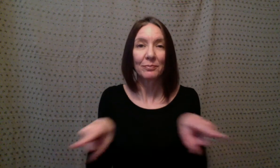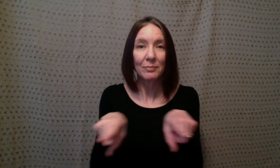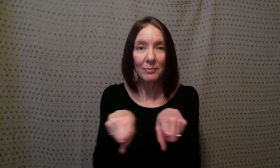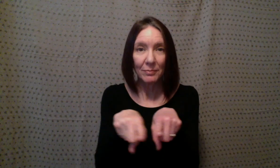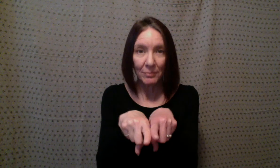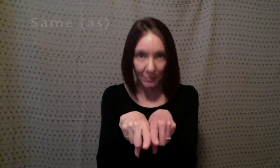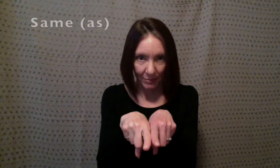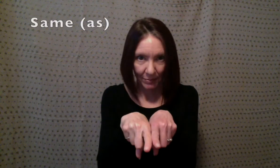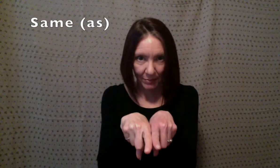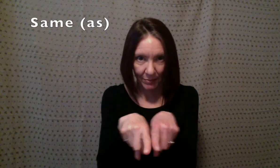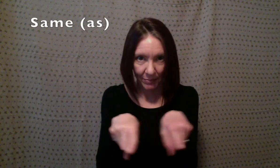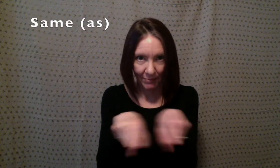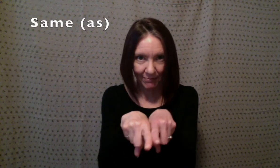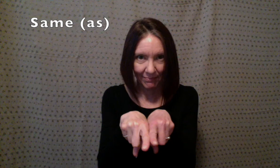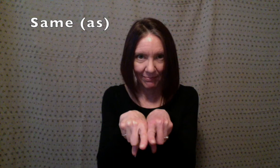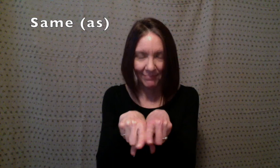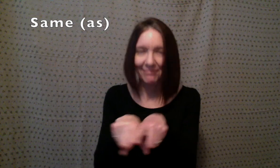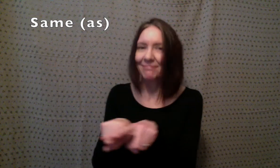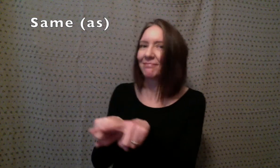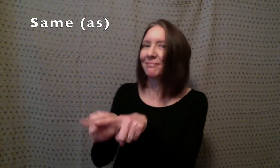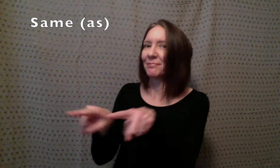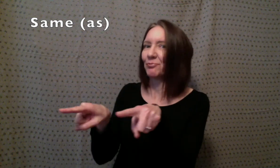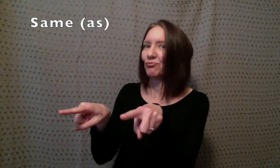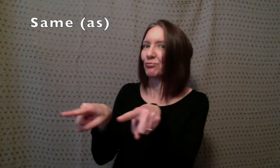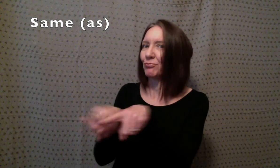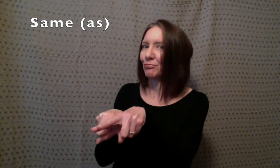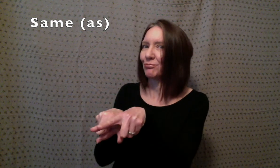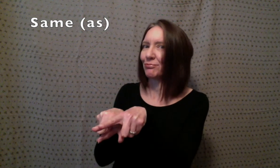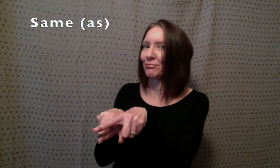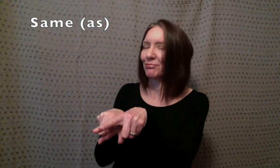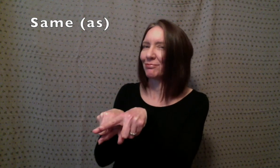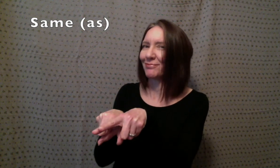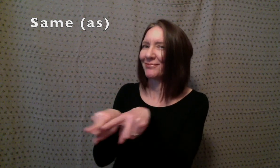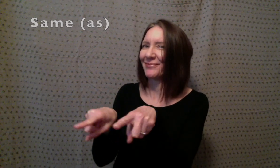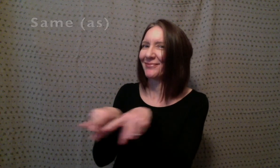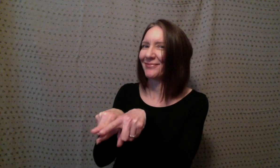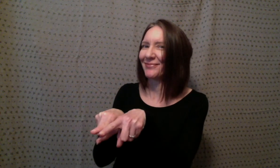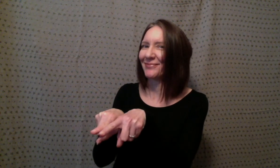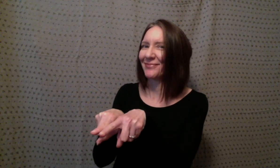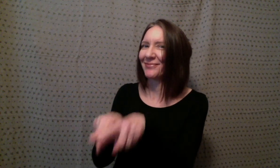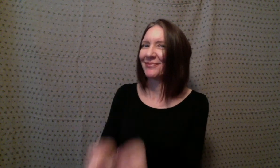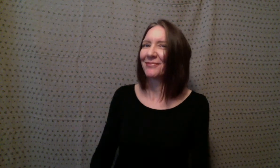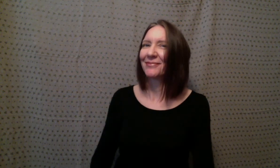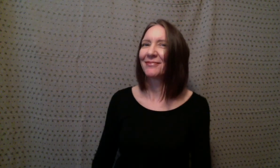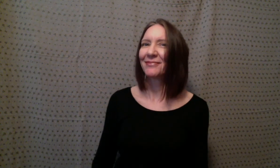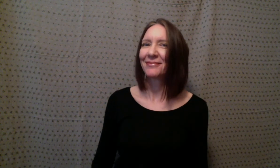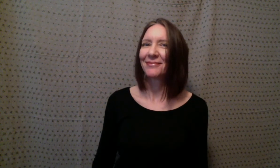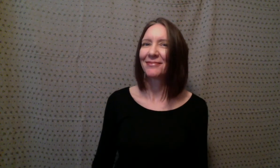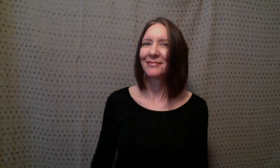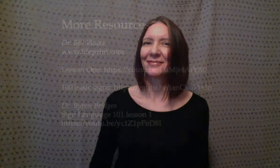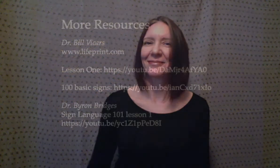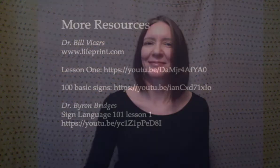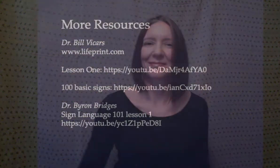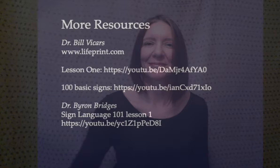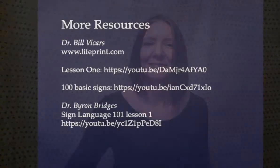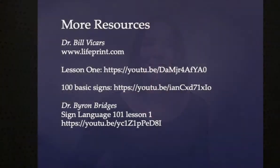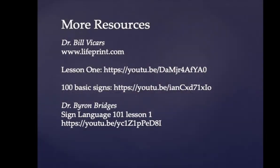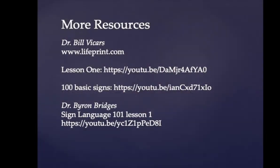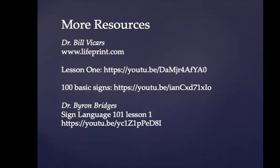But the sign the same is 2 index fingers that come together with the palms down. Here